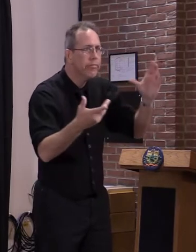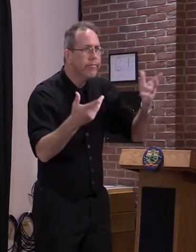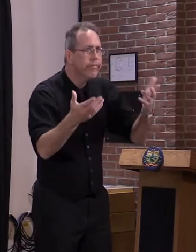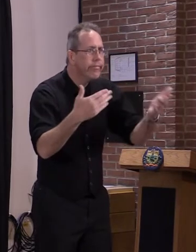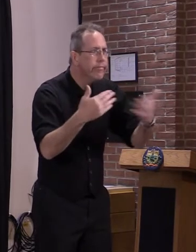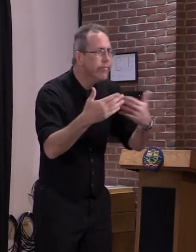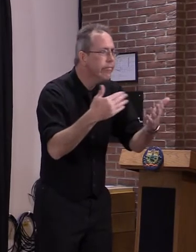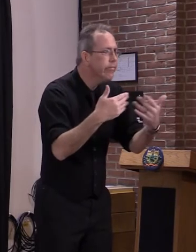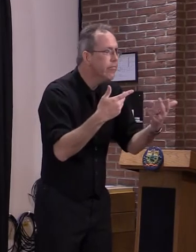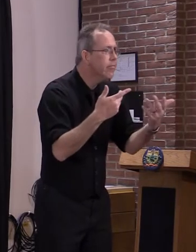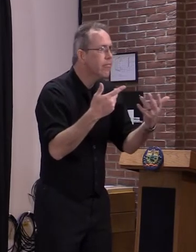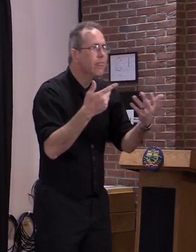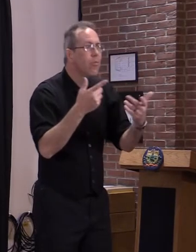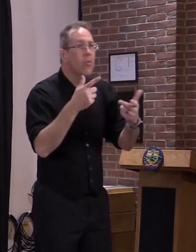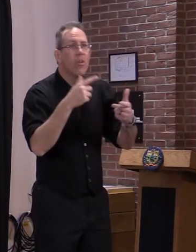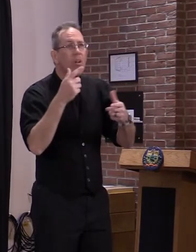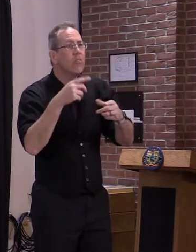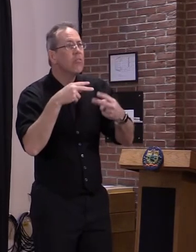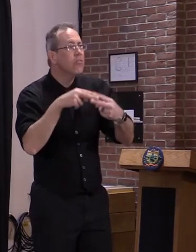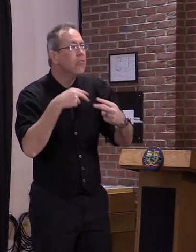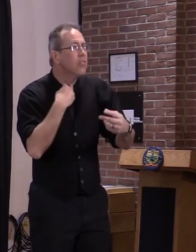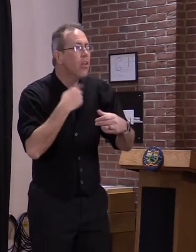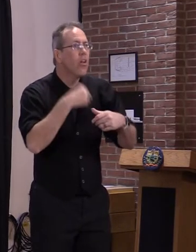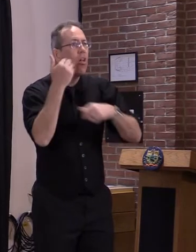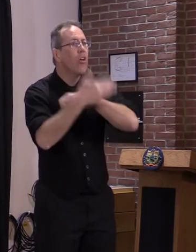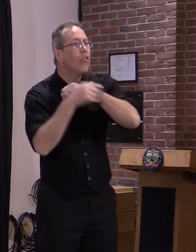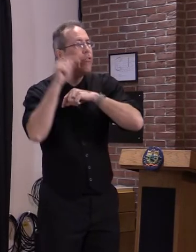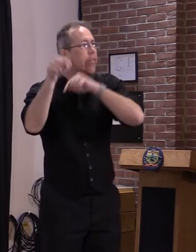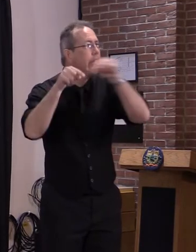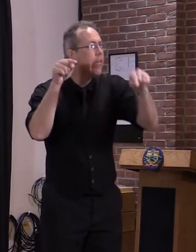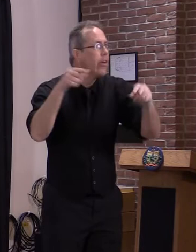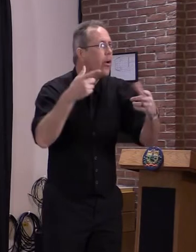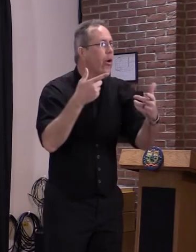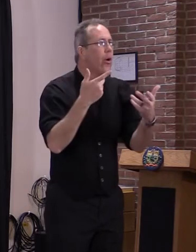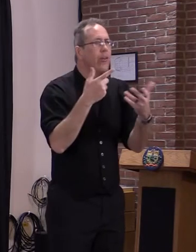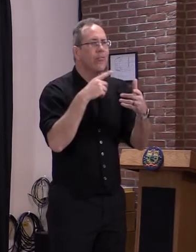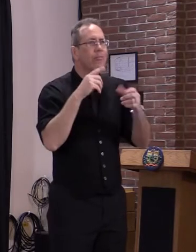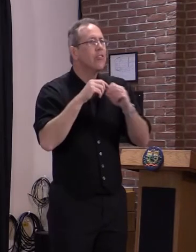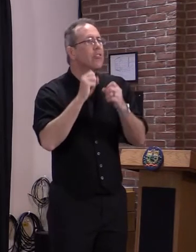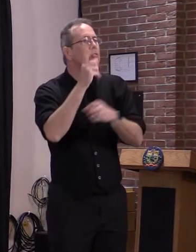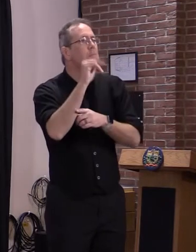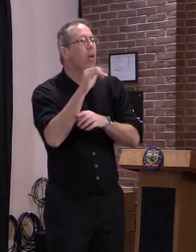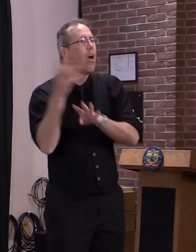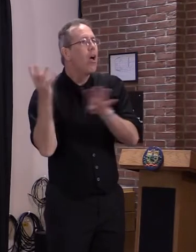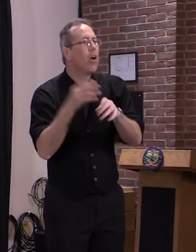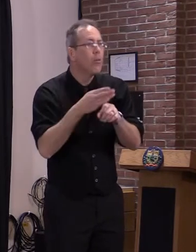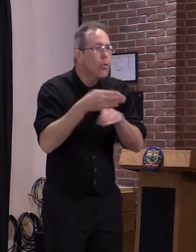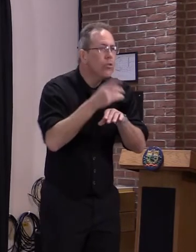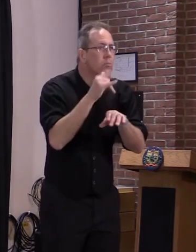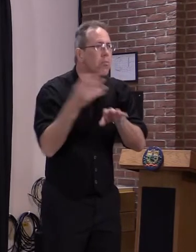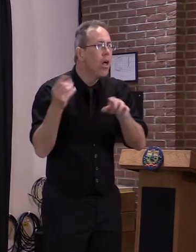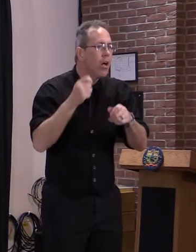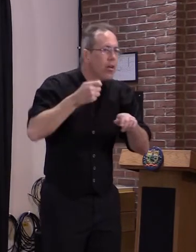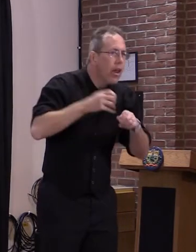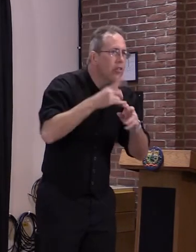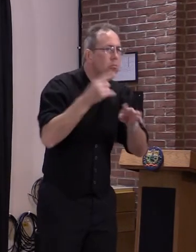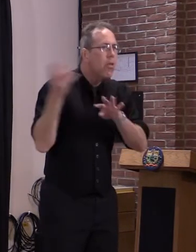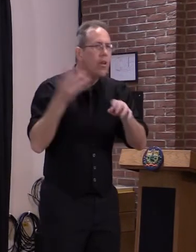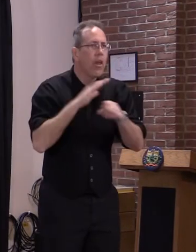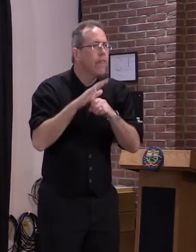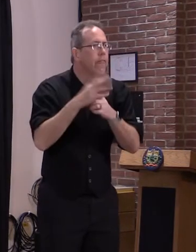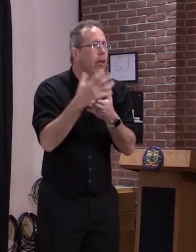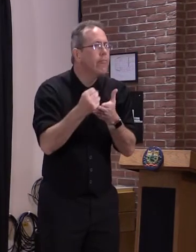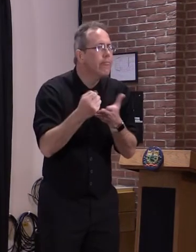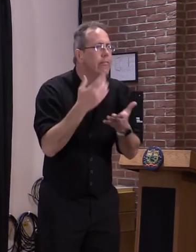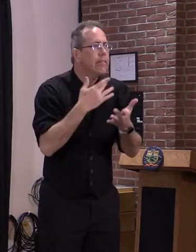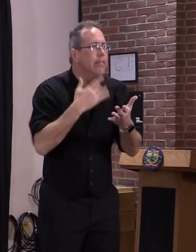of how long some of these projects are going to take. We may have to ask the federal government to extend the time period,